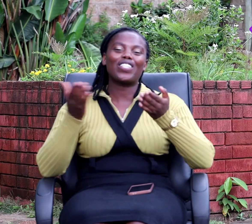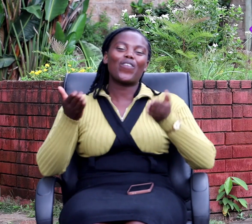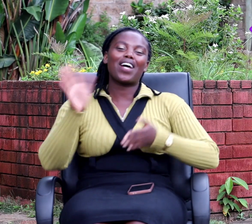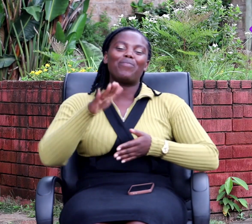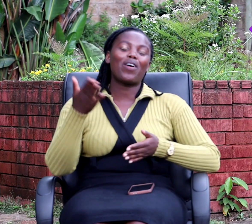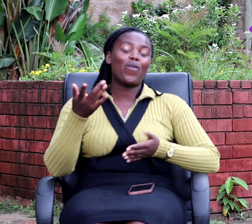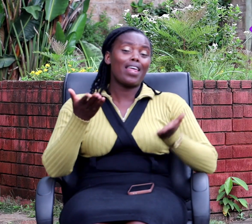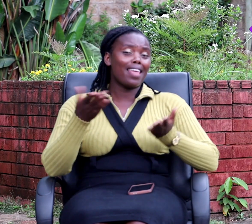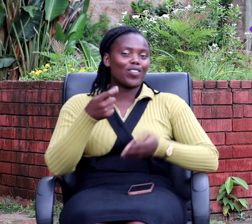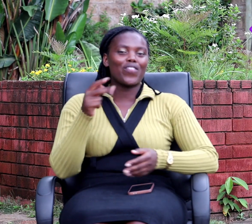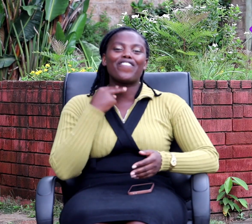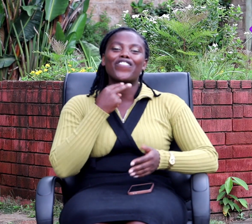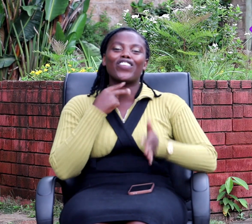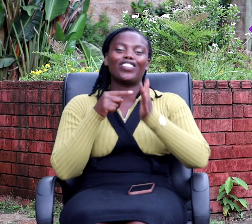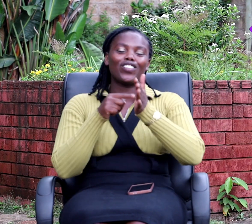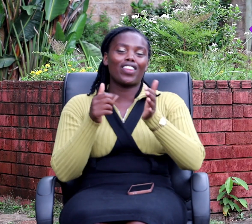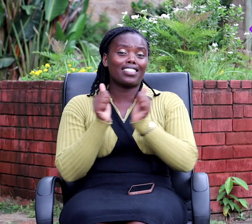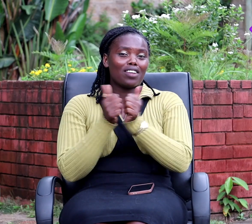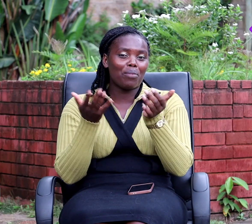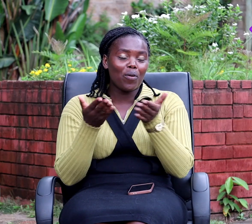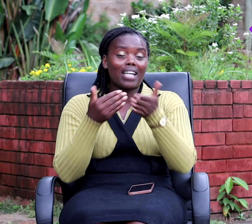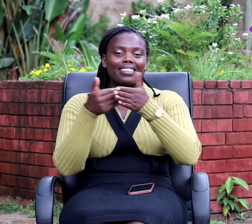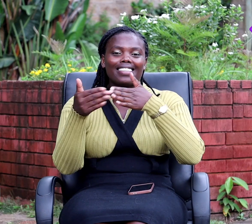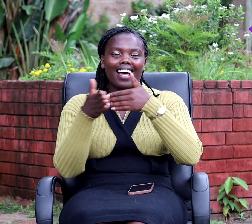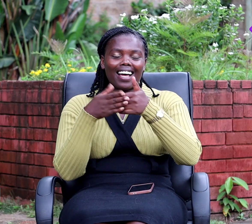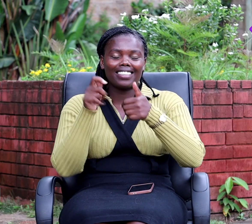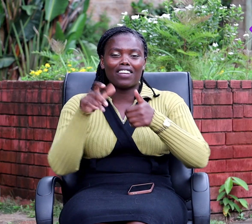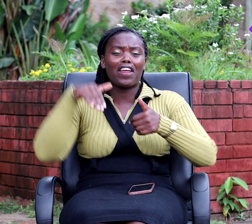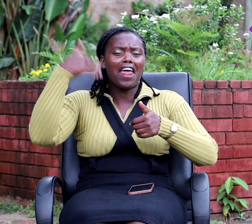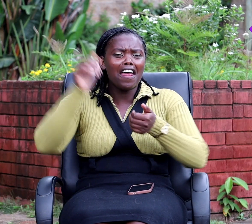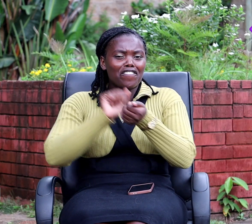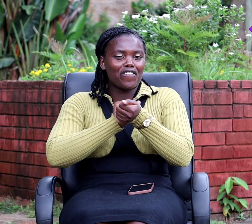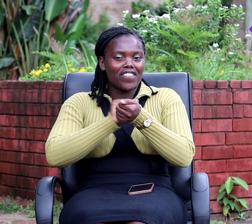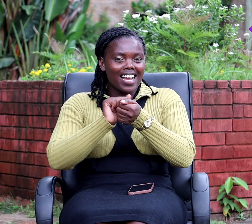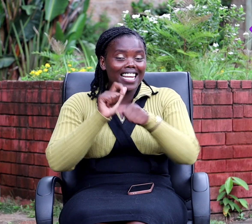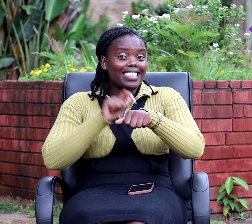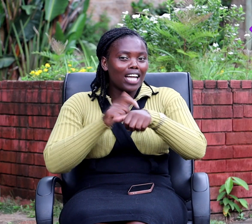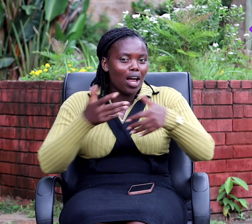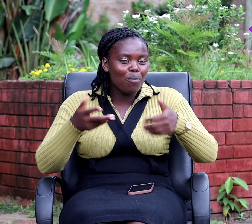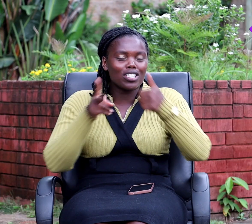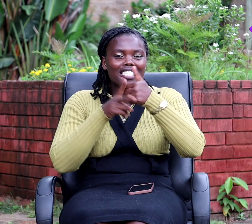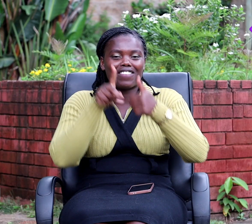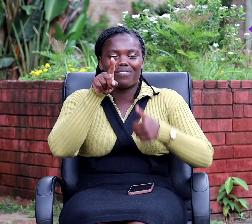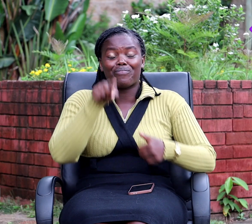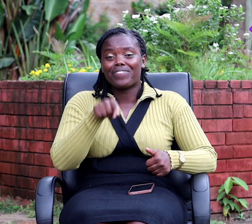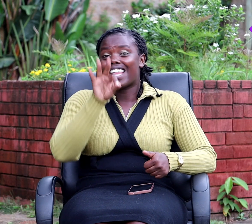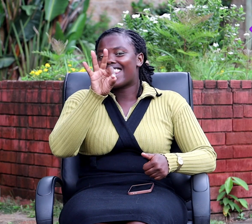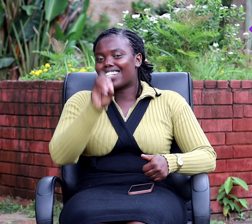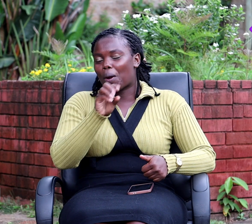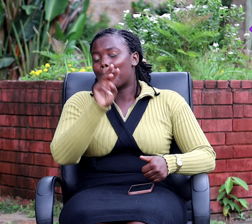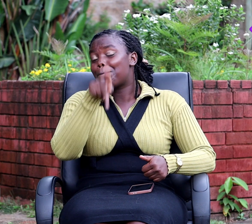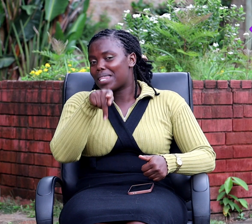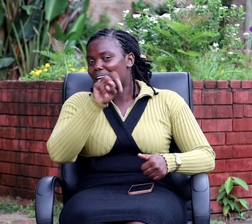Hello, my viewers. Welcome to the Voice Show, where it is aired at Science TV every Friday